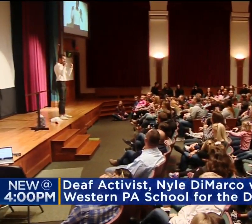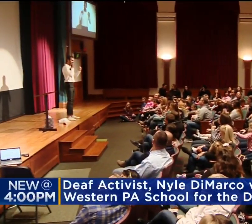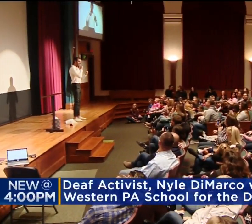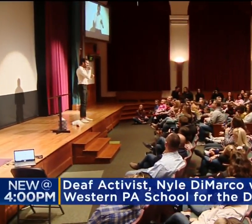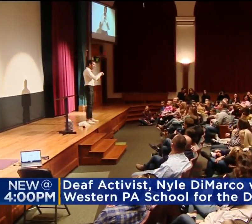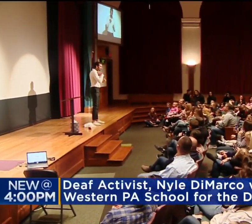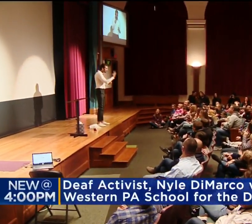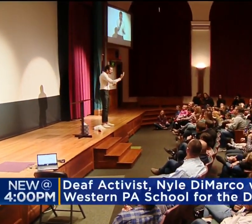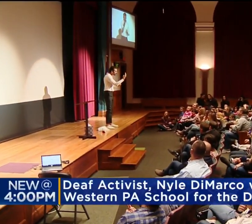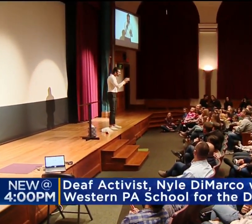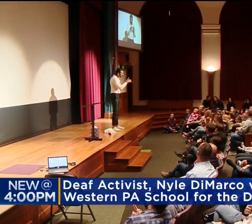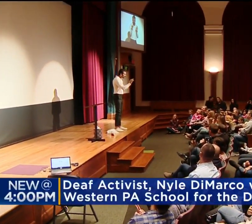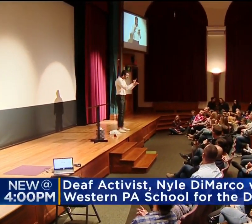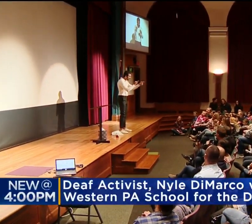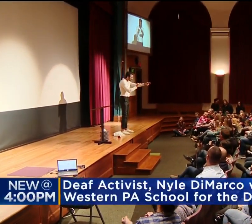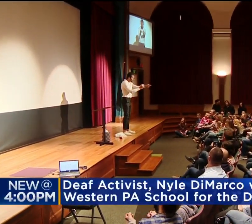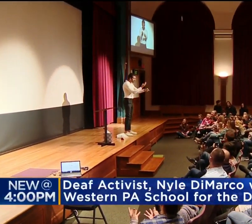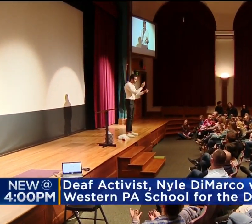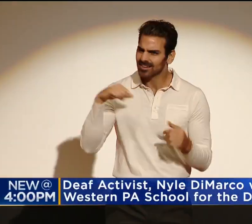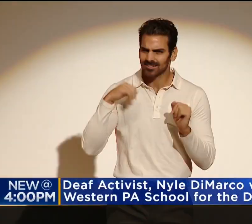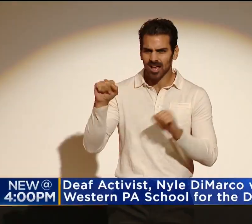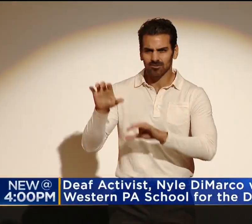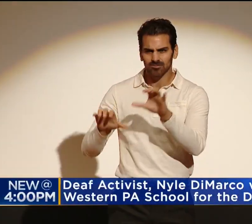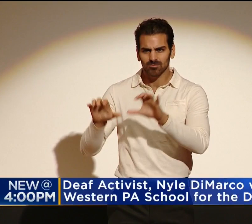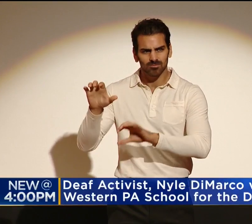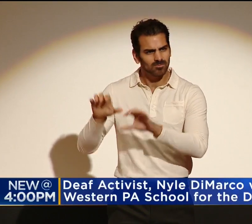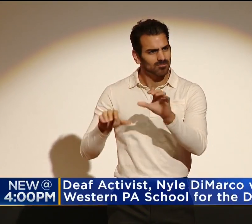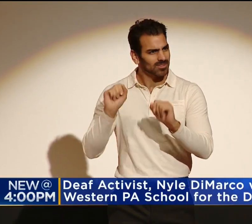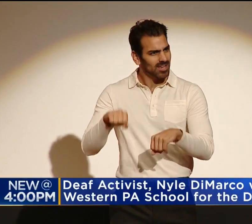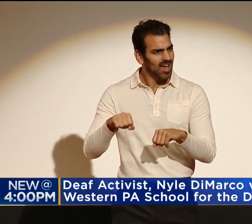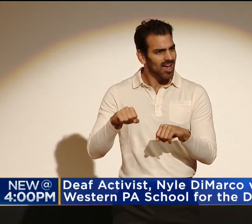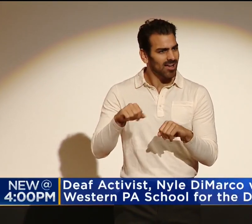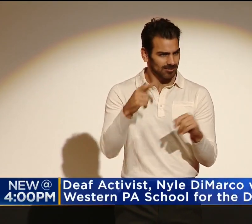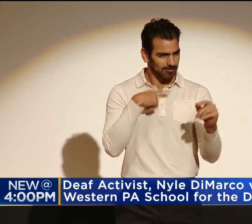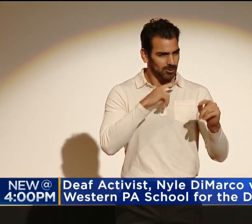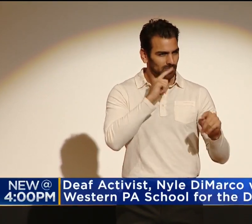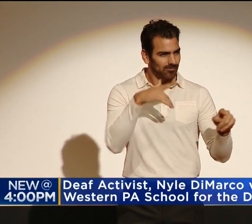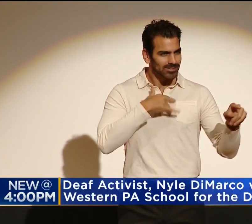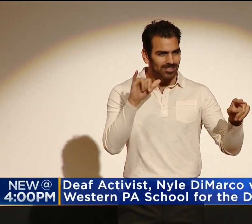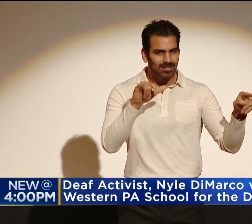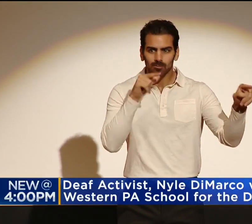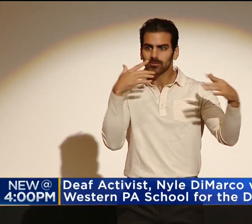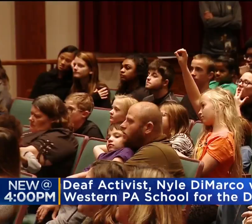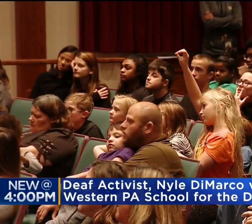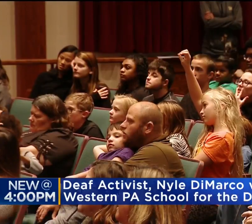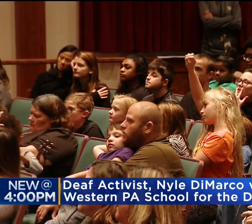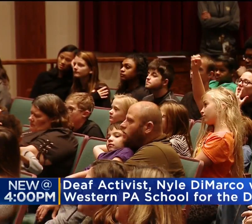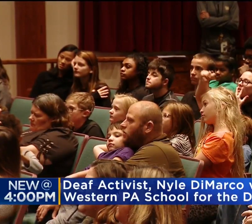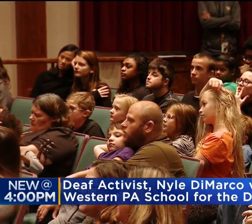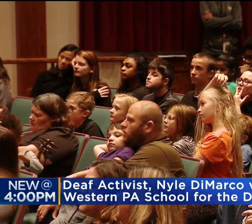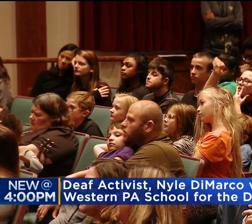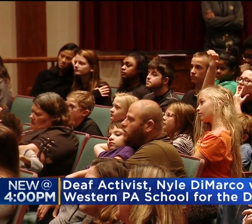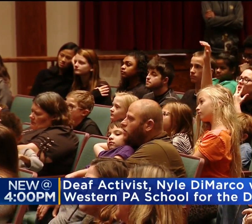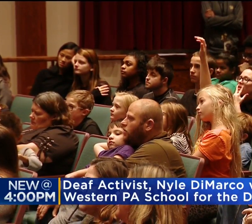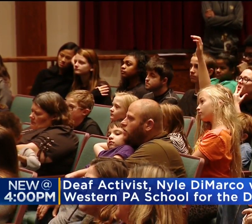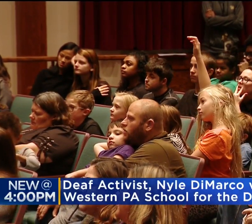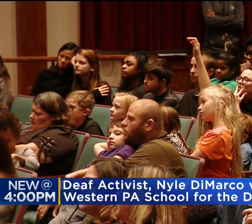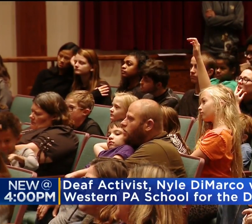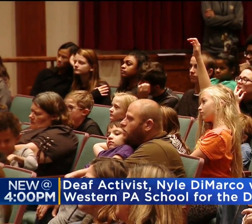DeMarco made a surprise appearance at the school's 150th anniversary celebration. He wants students to have confidence in themselves